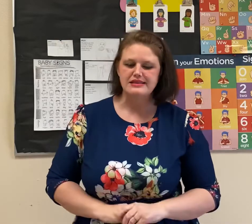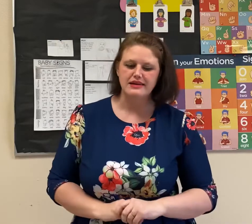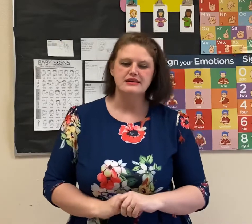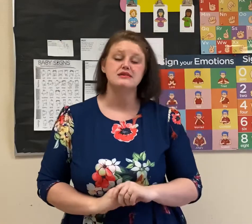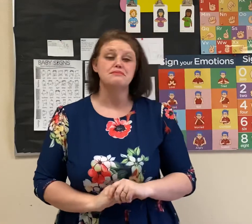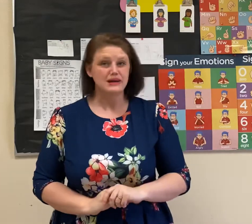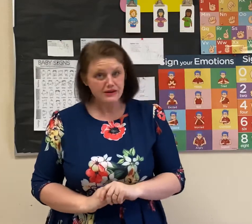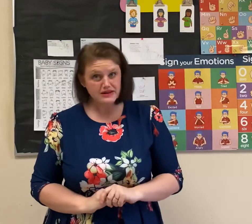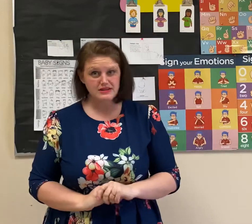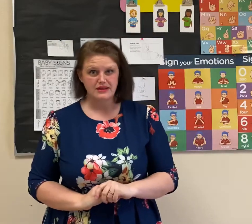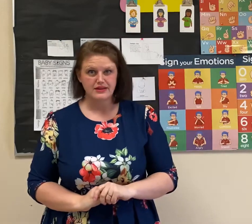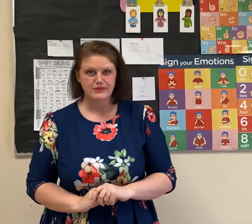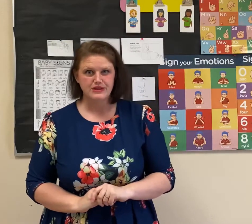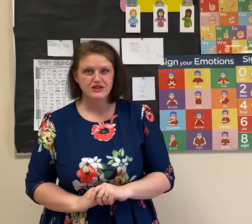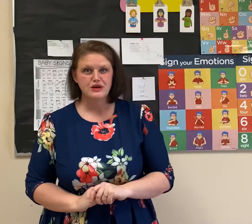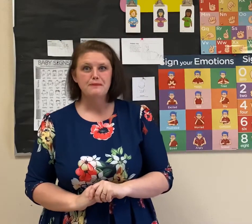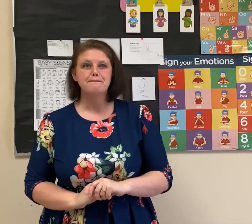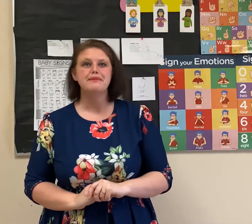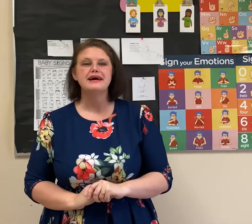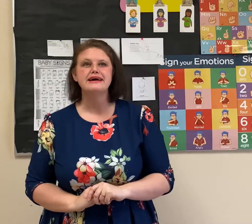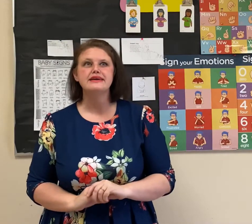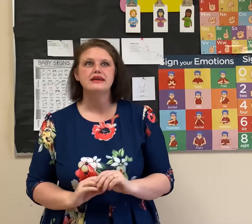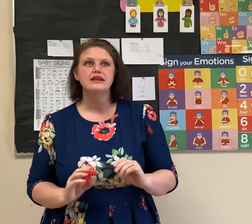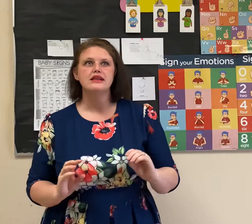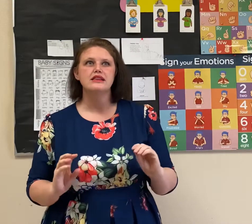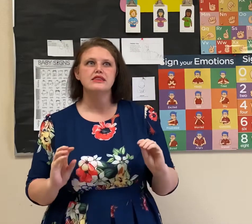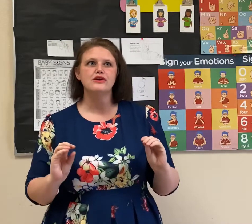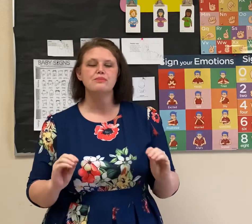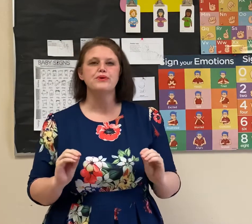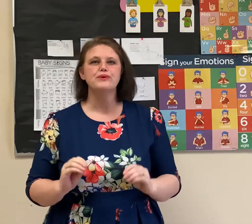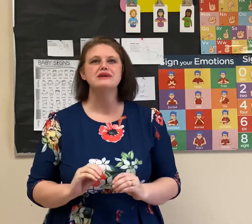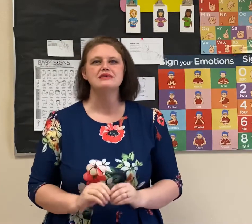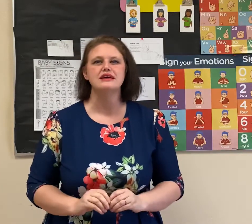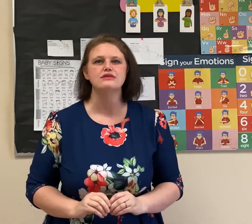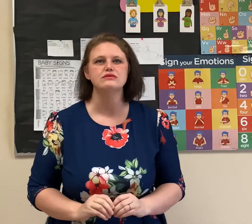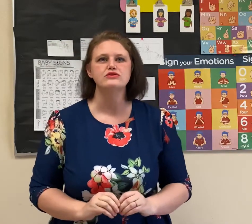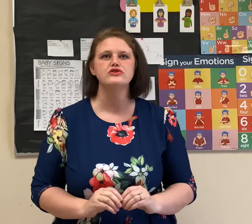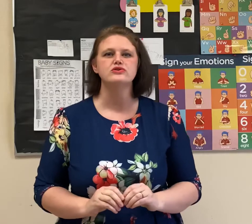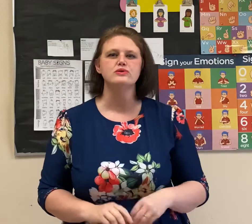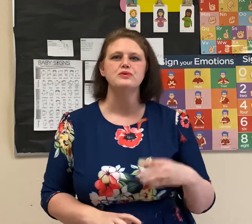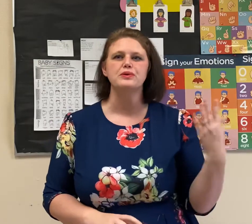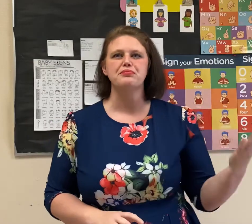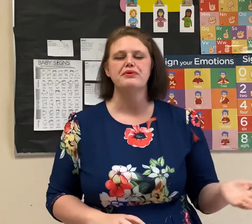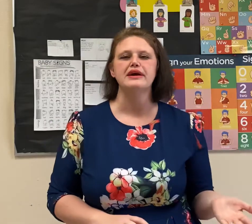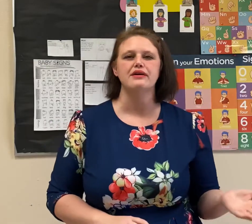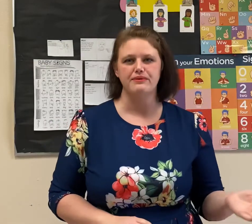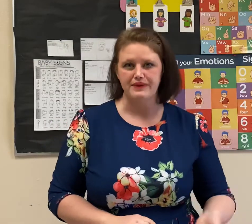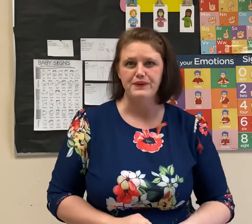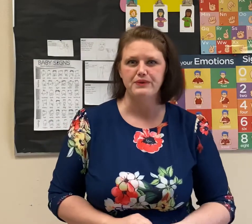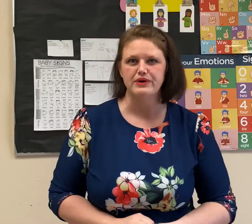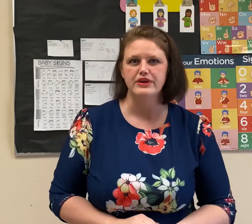is American Sign Language, but they're broken down to incorporate around the world.